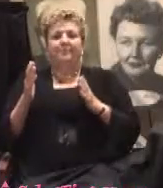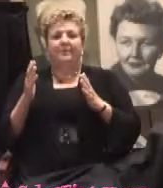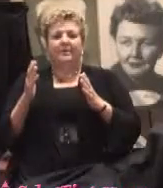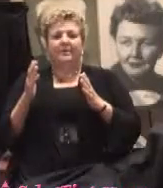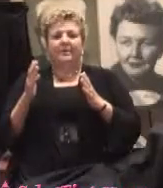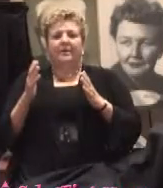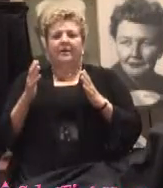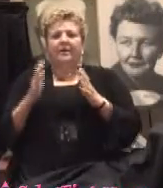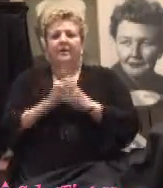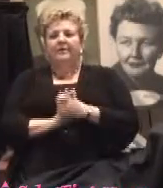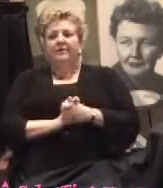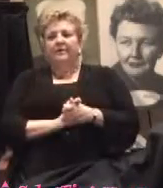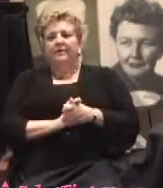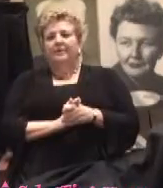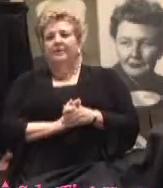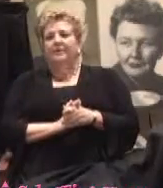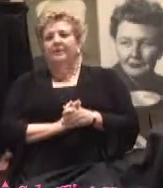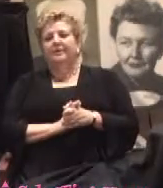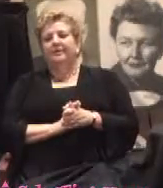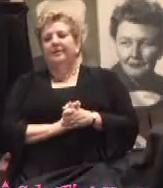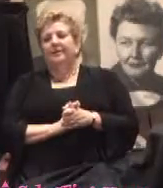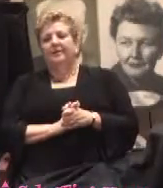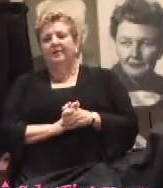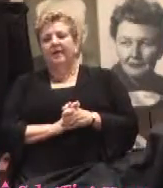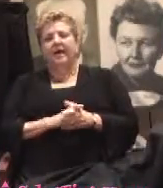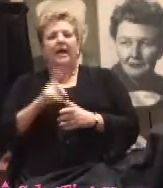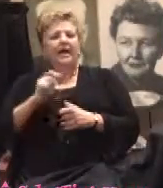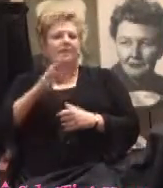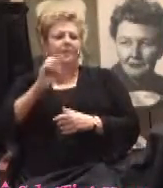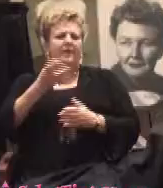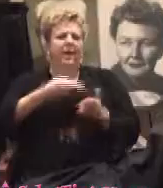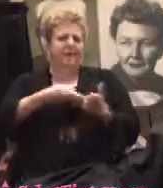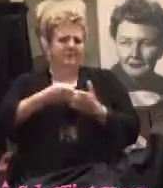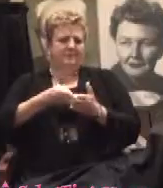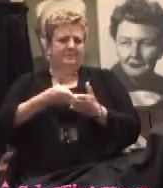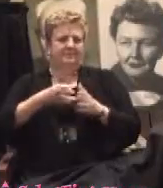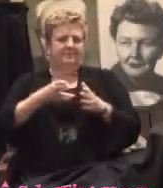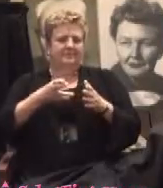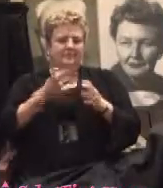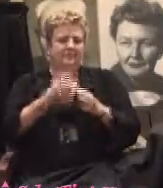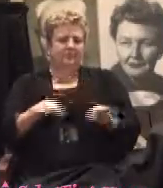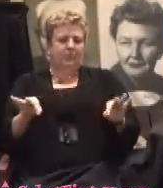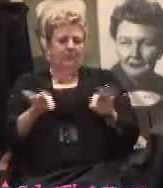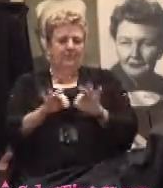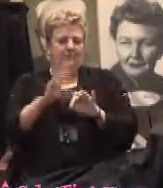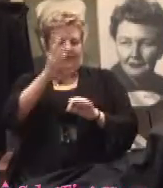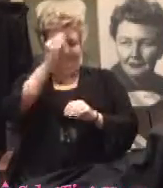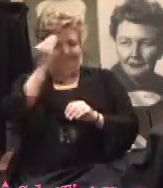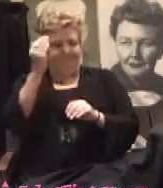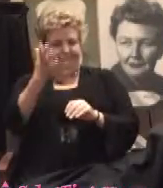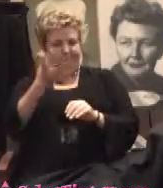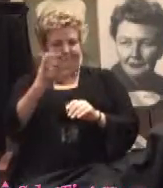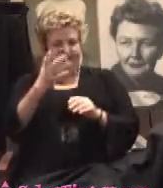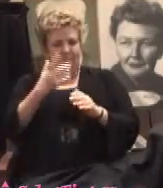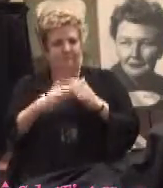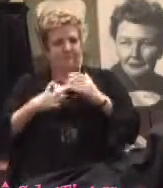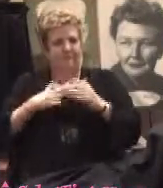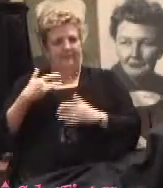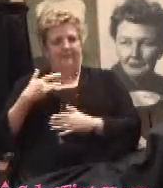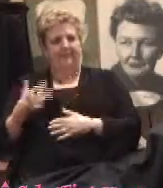room, but I want to be honest. I think it's important that I be honest about what I was like. And my plan was to get some of these